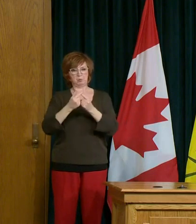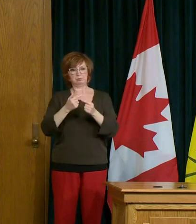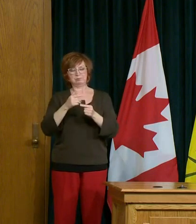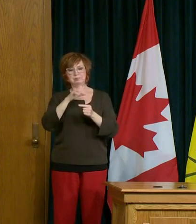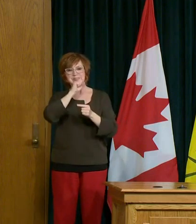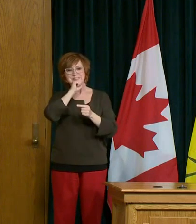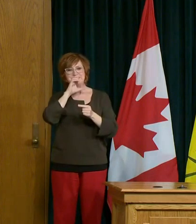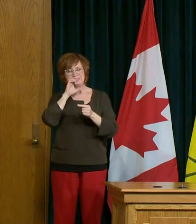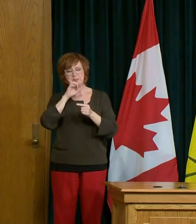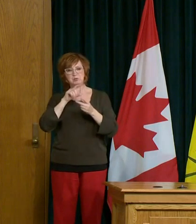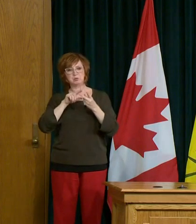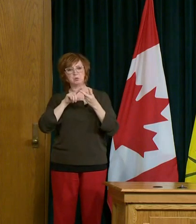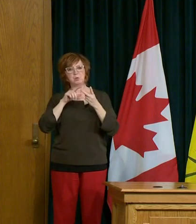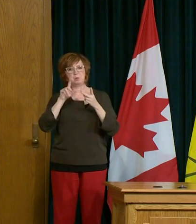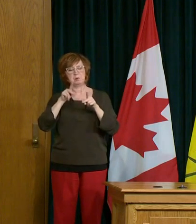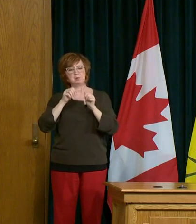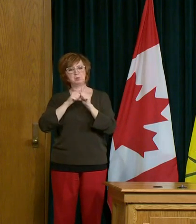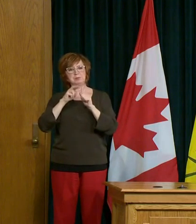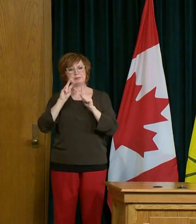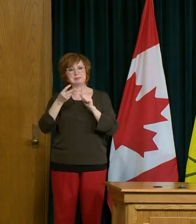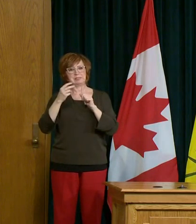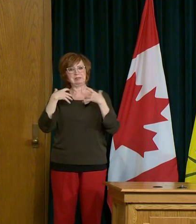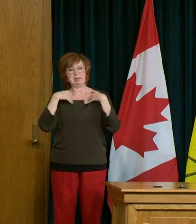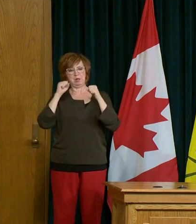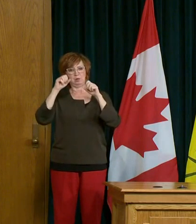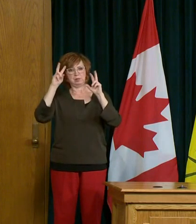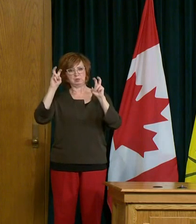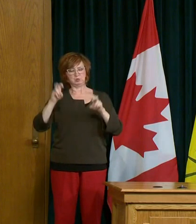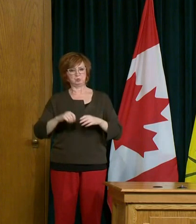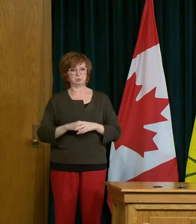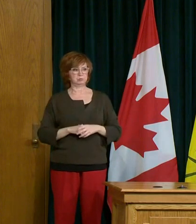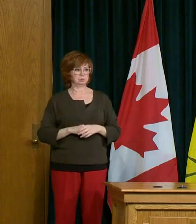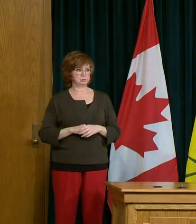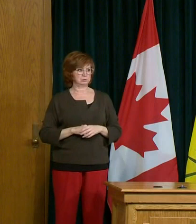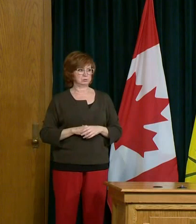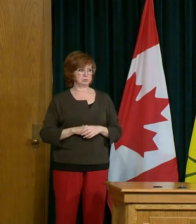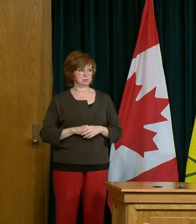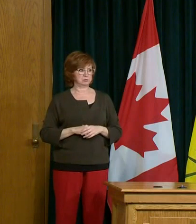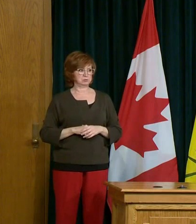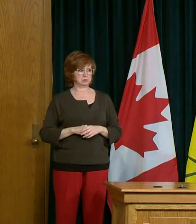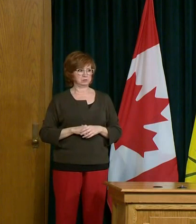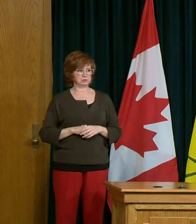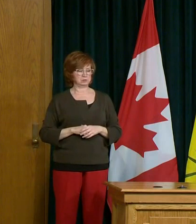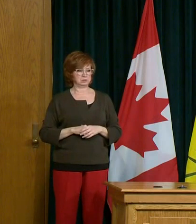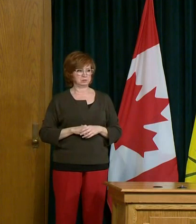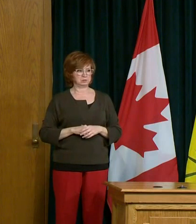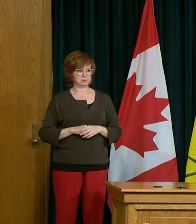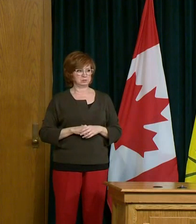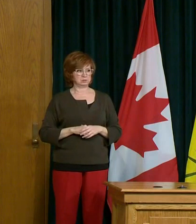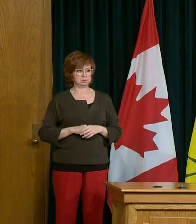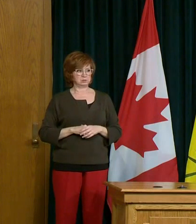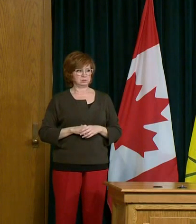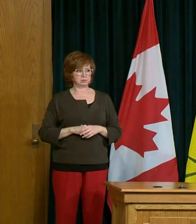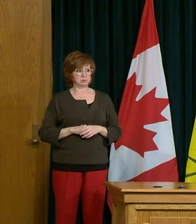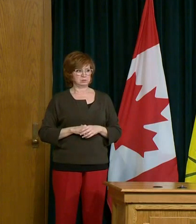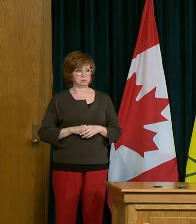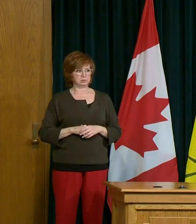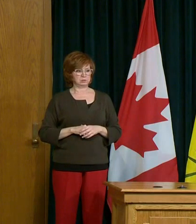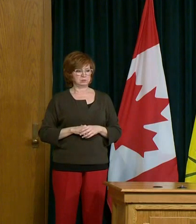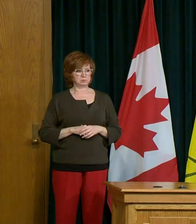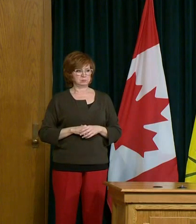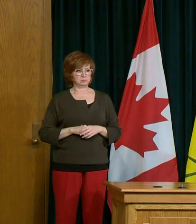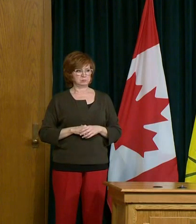more closely as well. Just for the second part, Yeah. What is the actual number of people who are hospitalized that